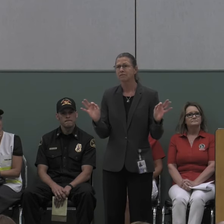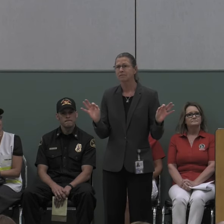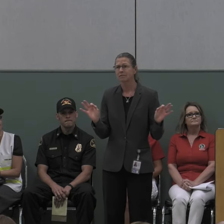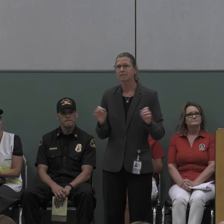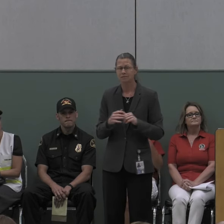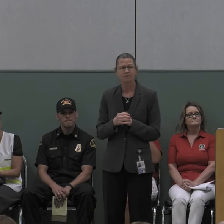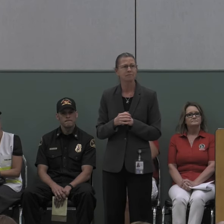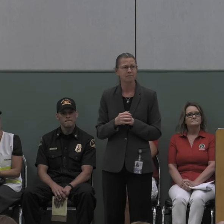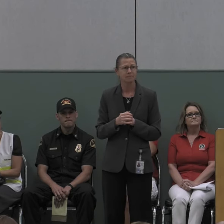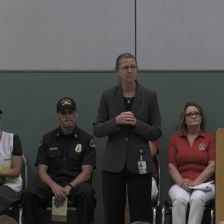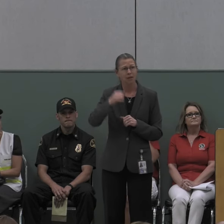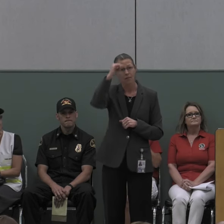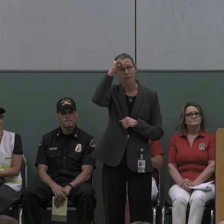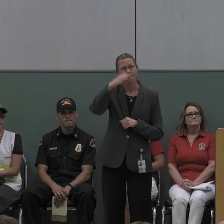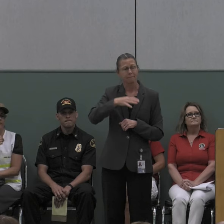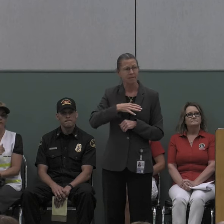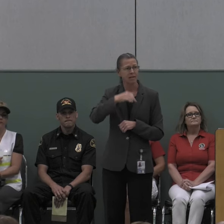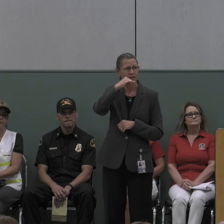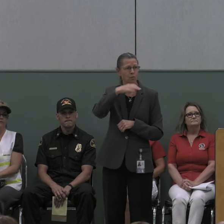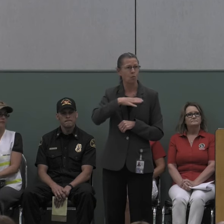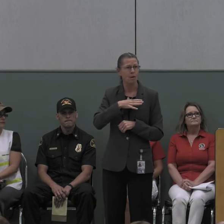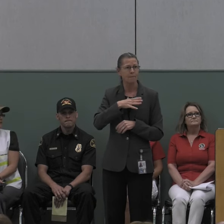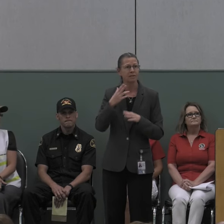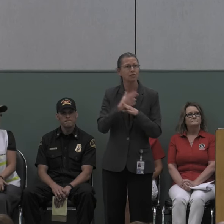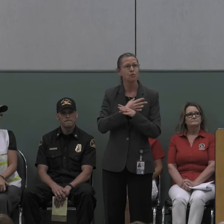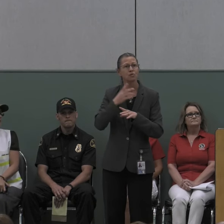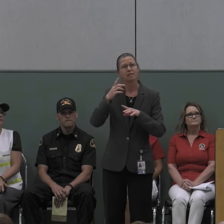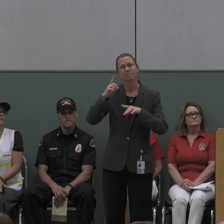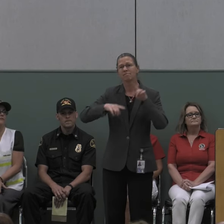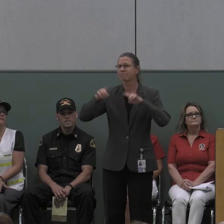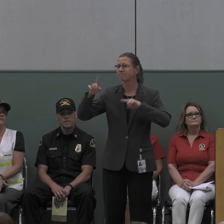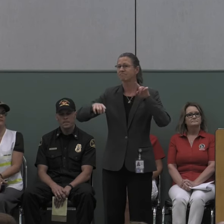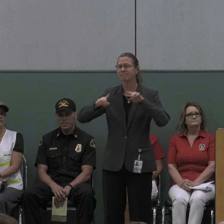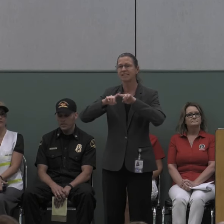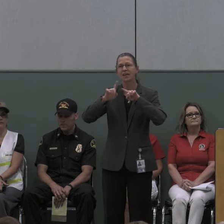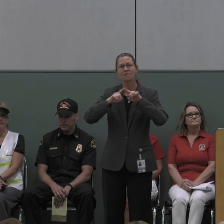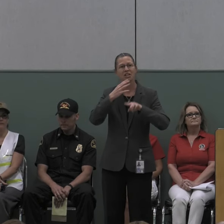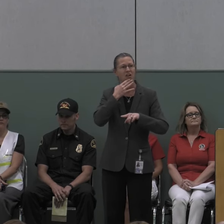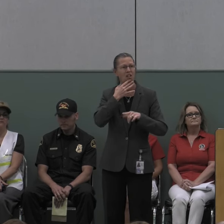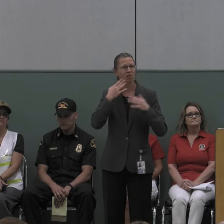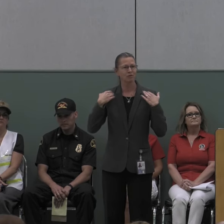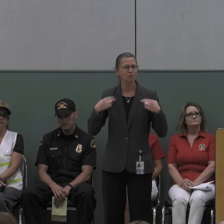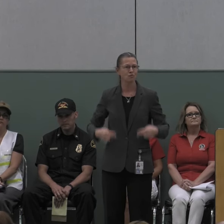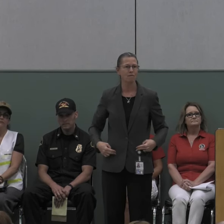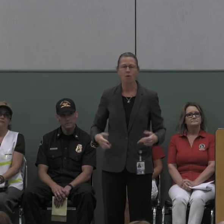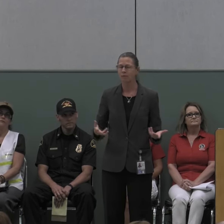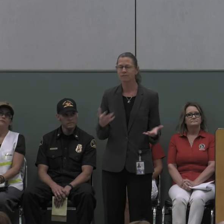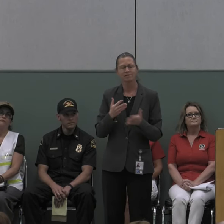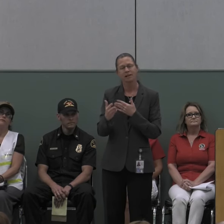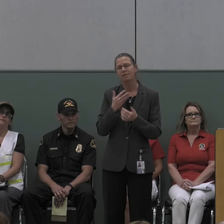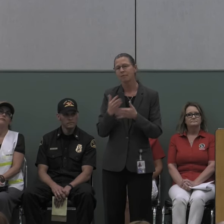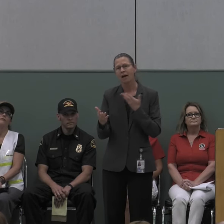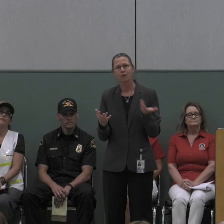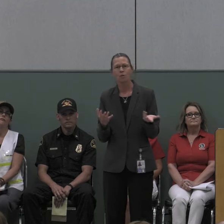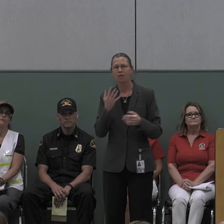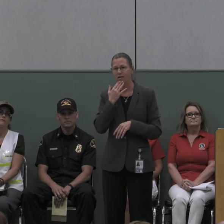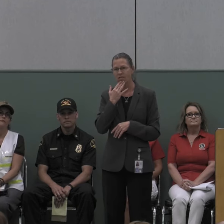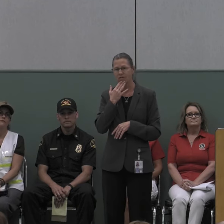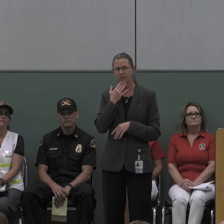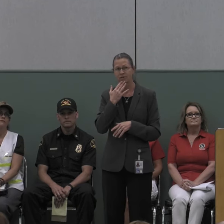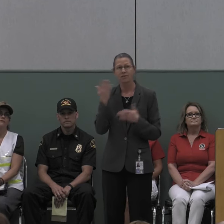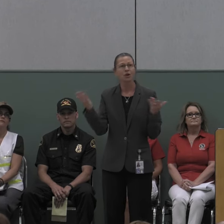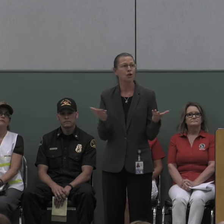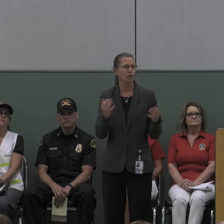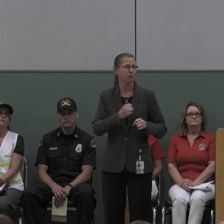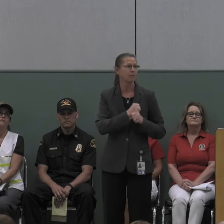The men and women wearing the different colored uniforms, it doesn't matter what color we wear. They were here to protect each and every one